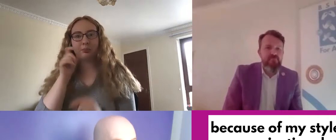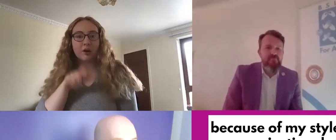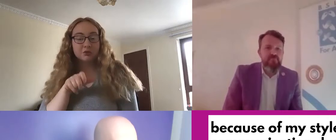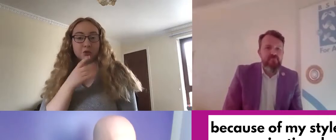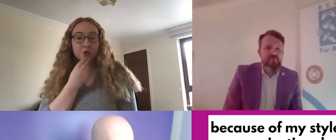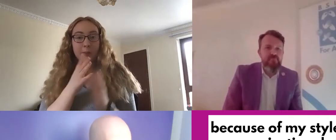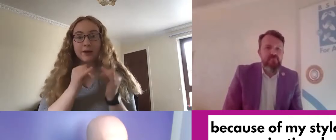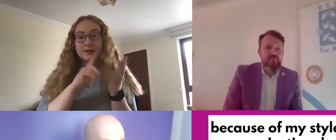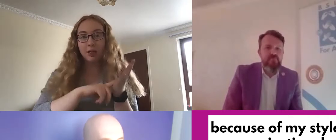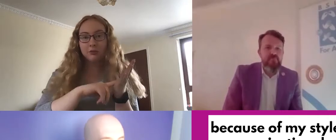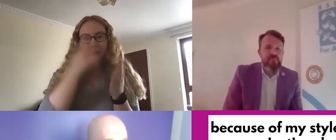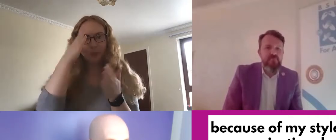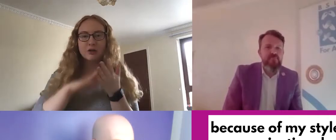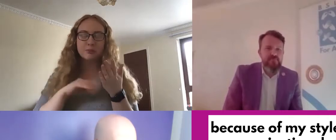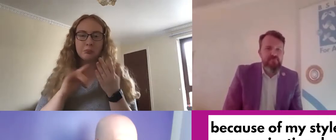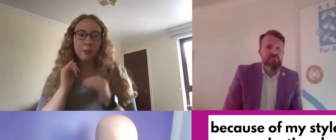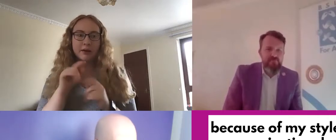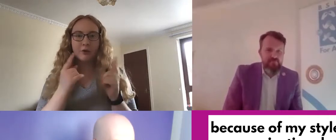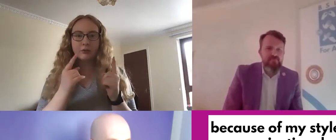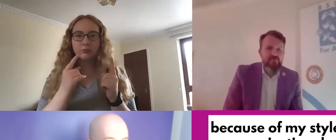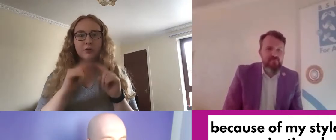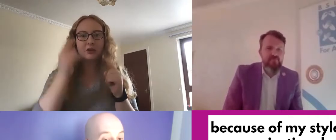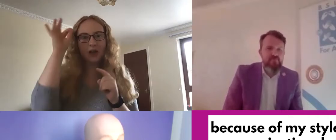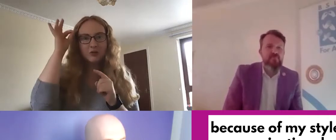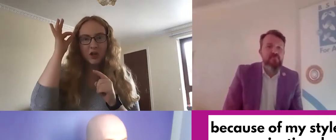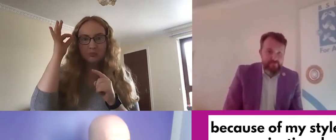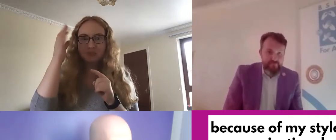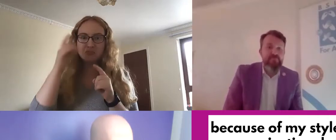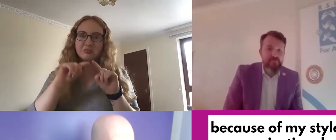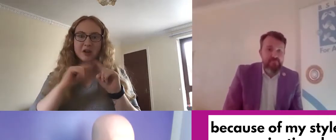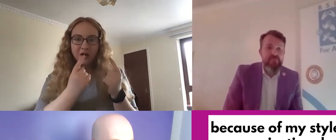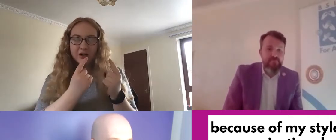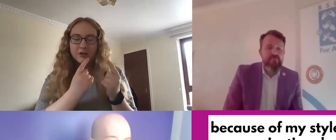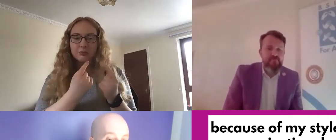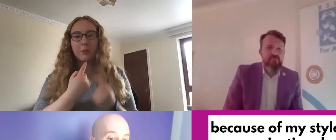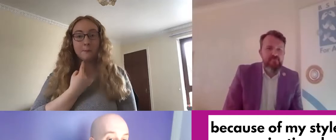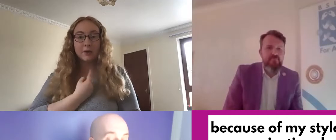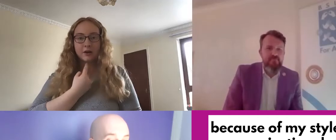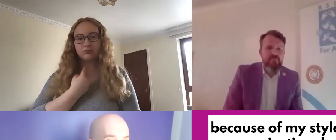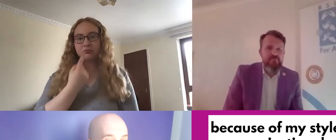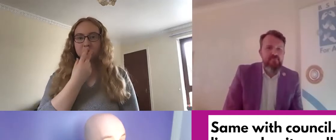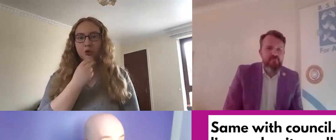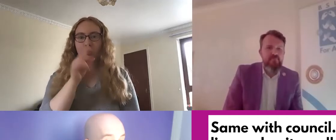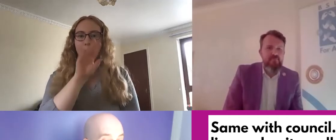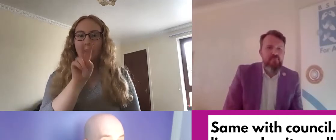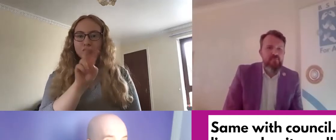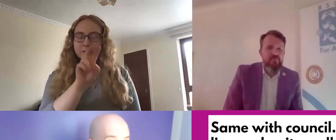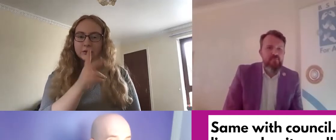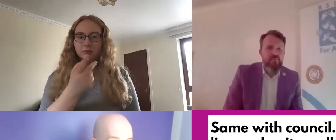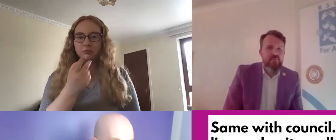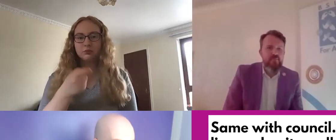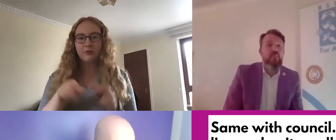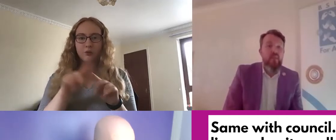my style of communication, but if it was a different person who solely relies on BSL, that might be different. Same with